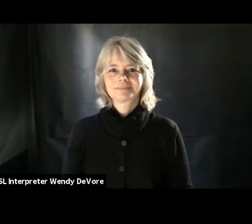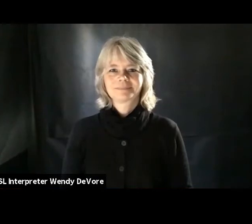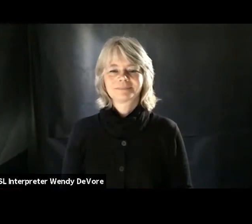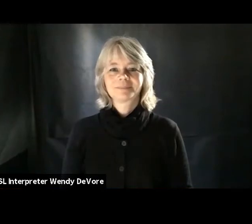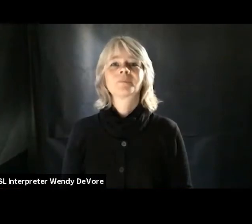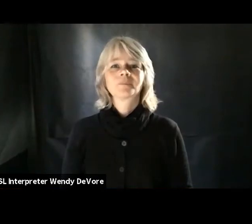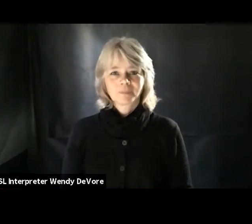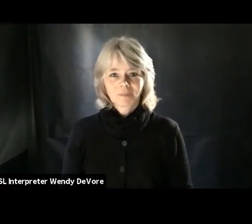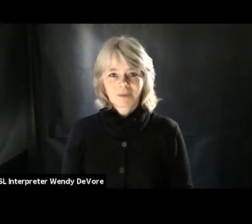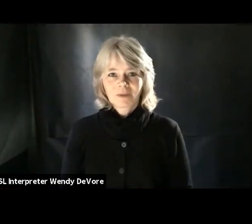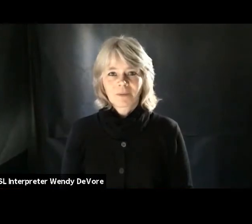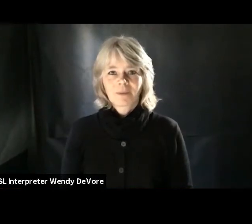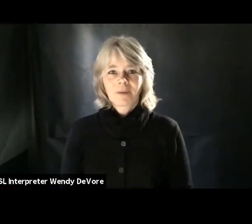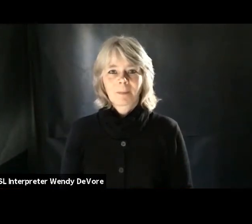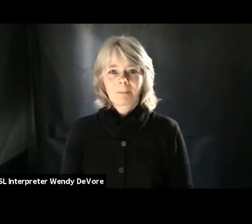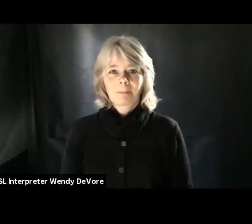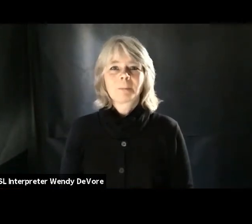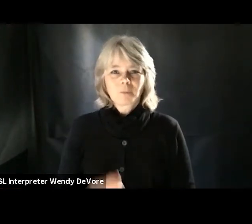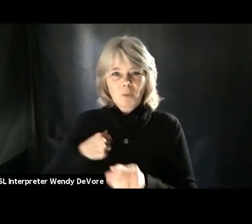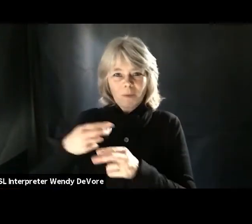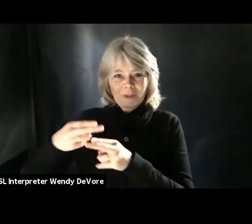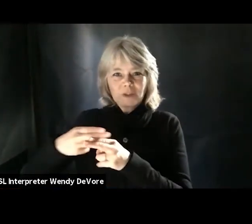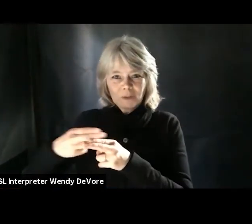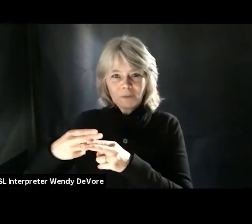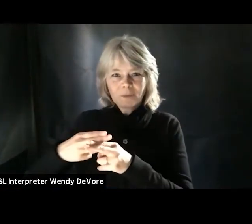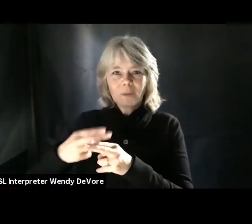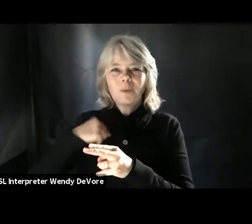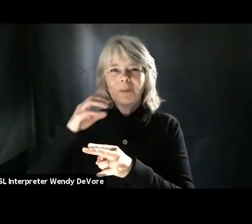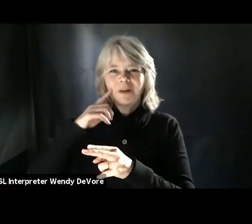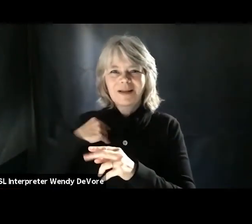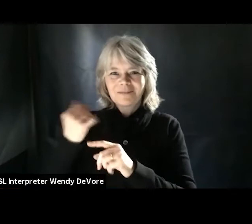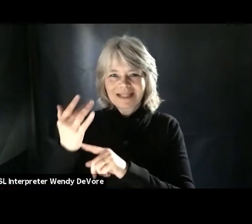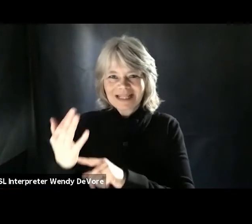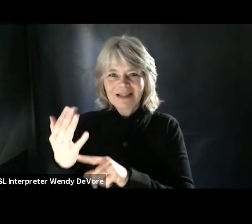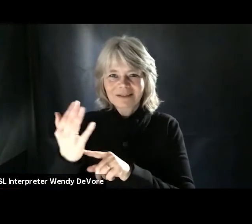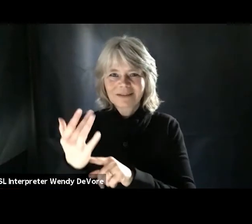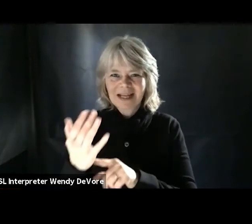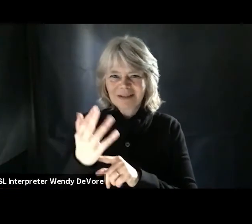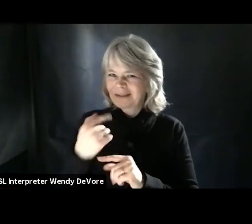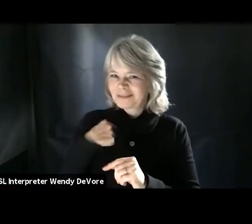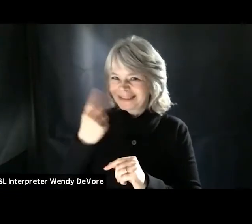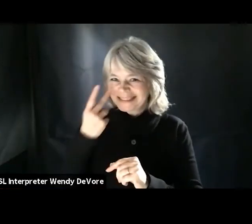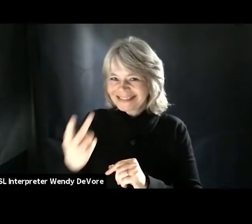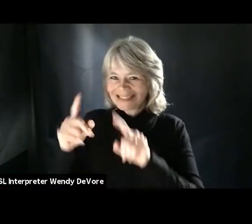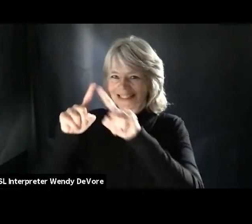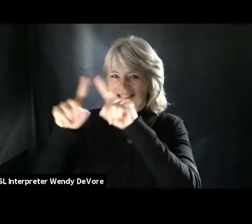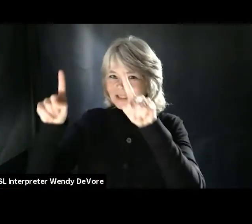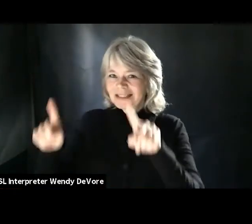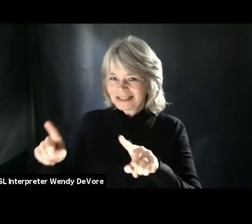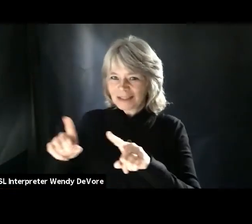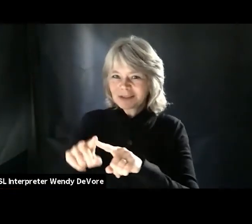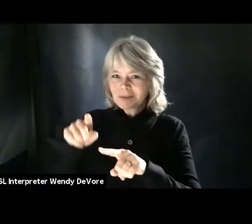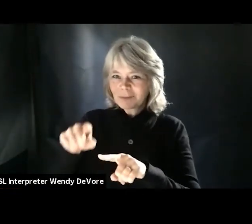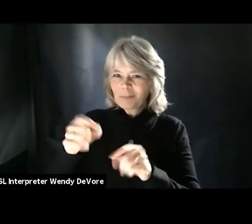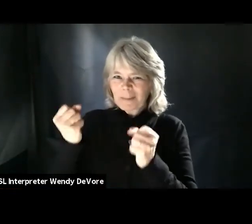So we will shortly light candles, as you can see in the fourth window of our